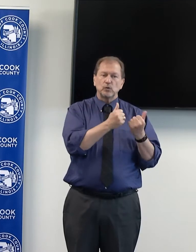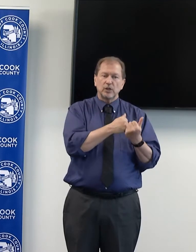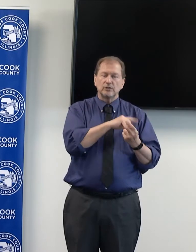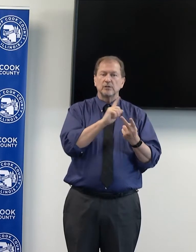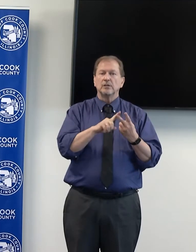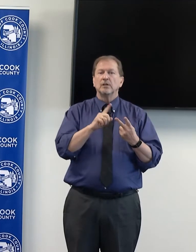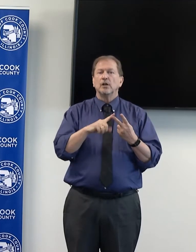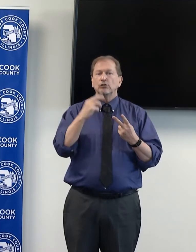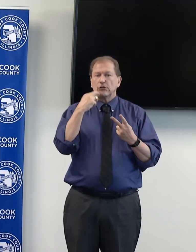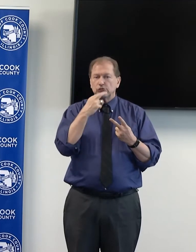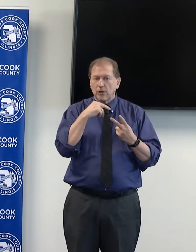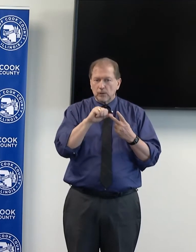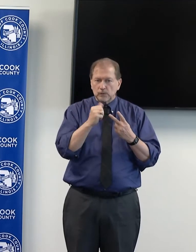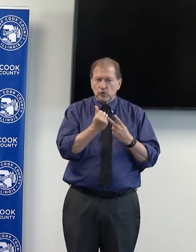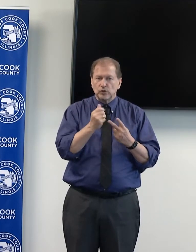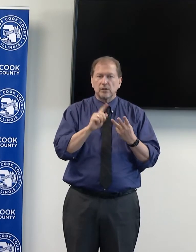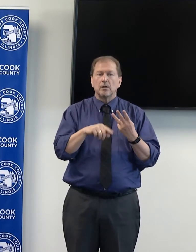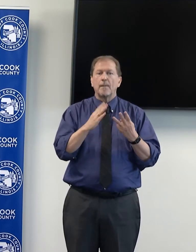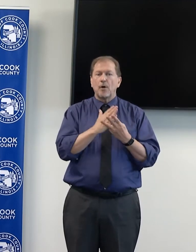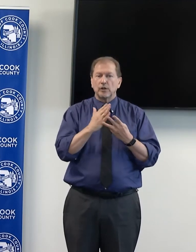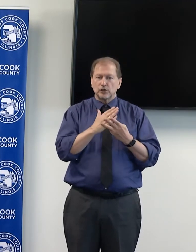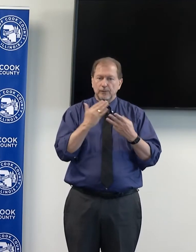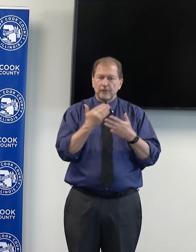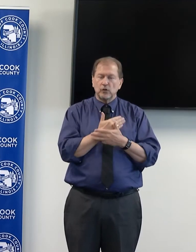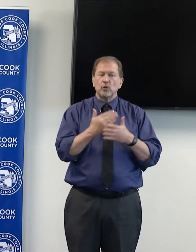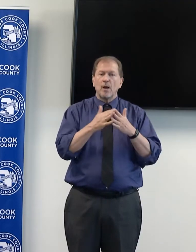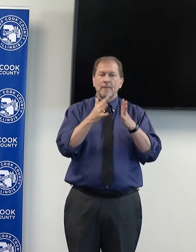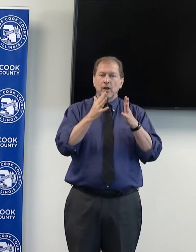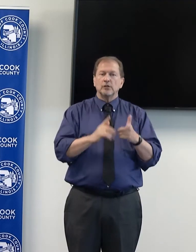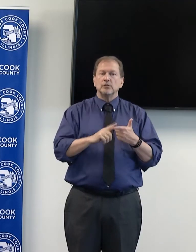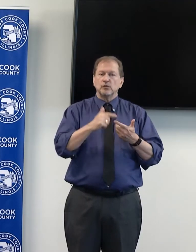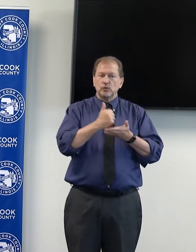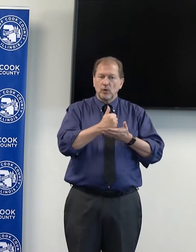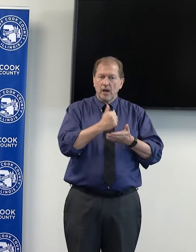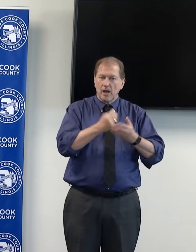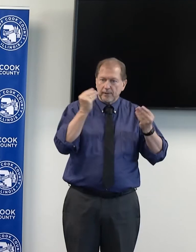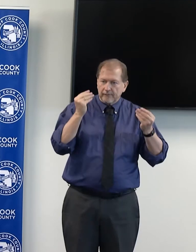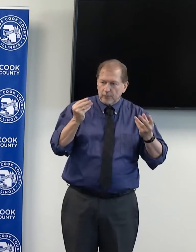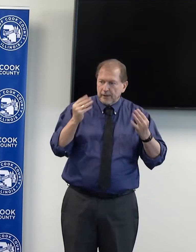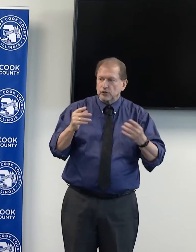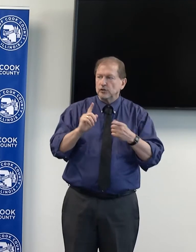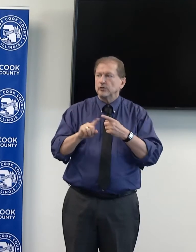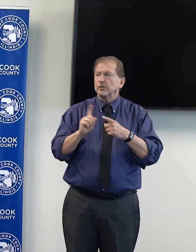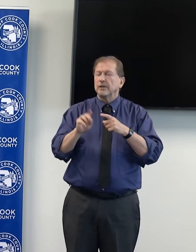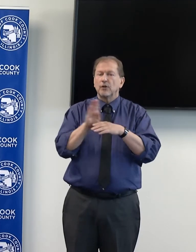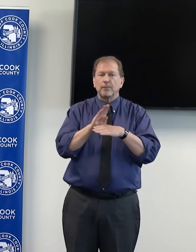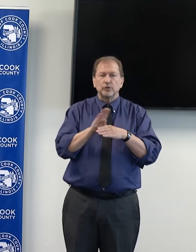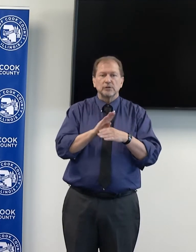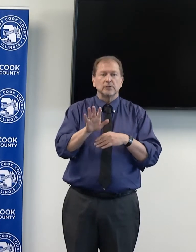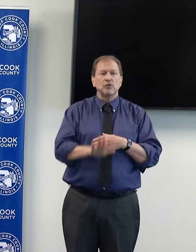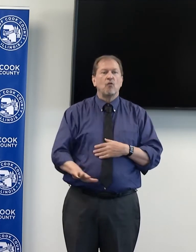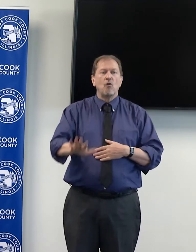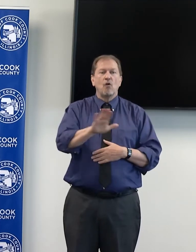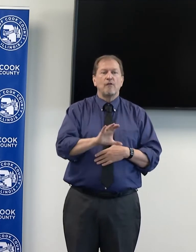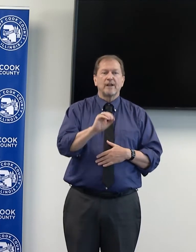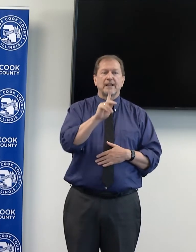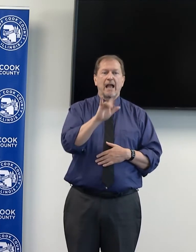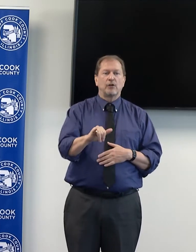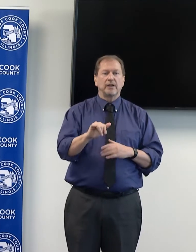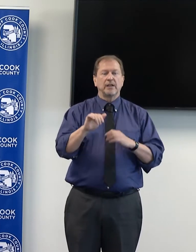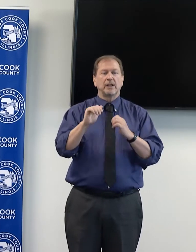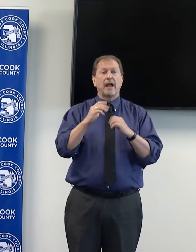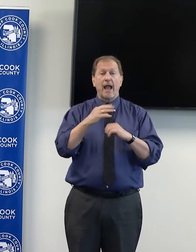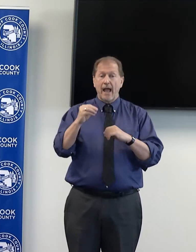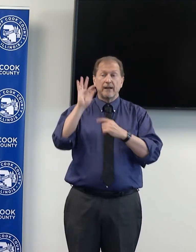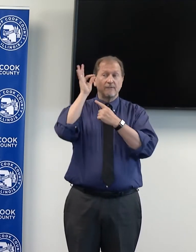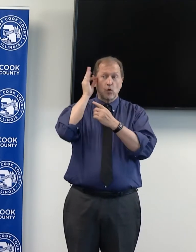the National Partnership for New Americans to provide information to businesses across the county about federal and state support that's